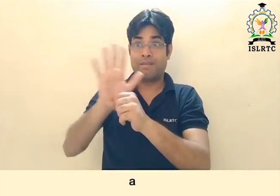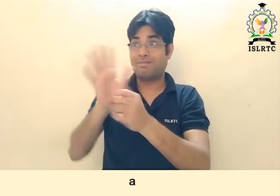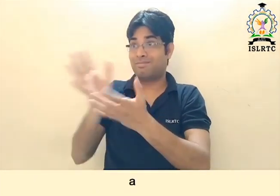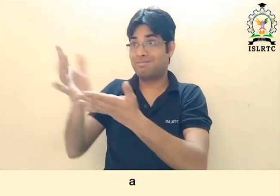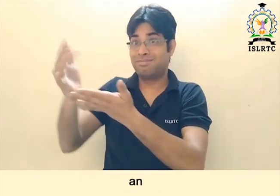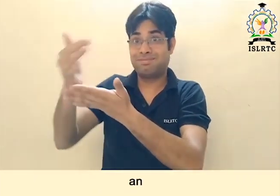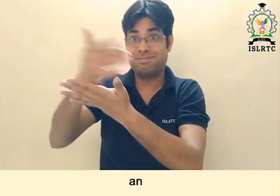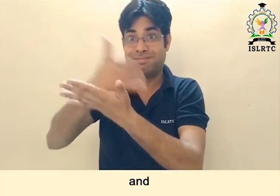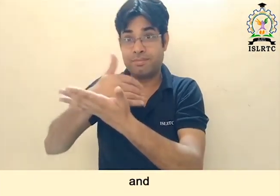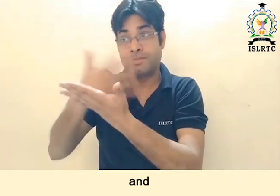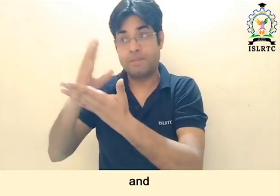and